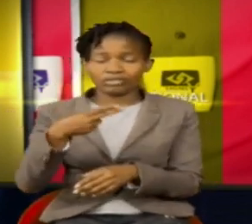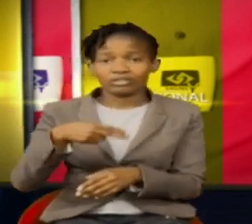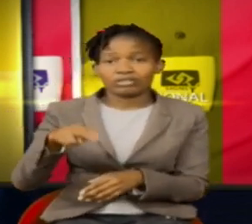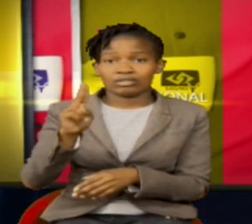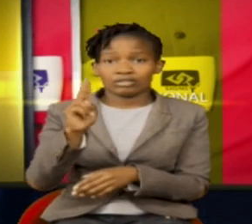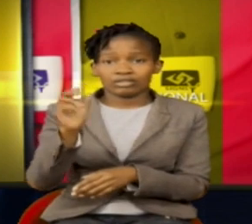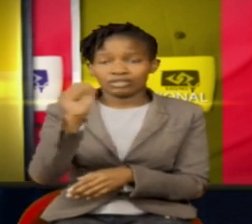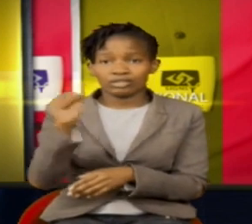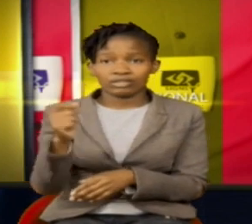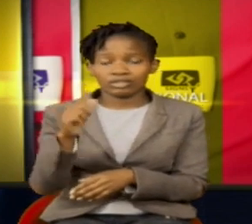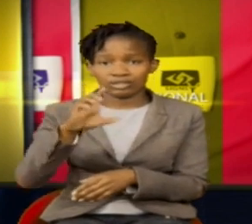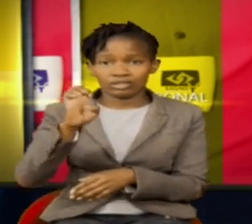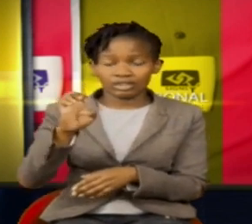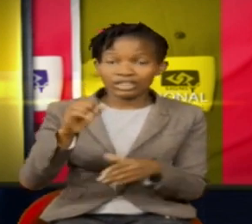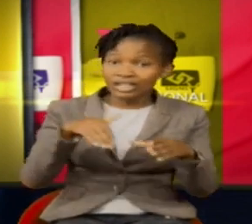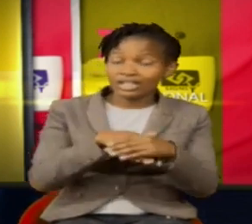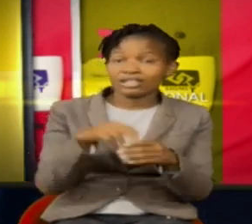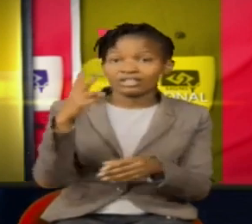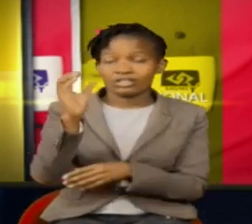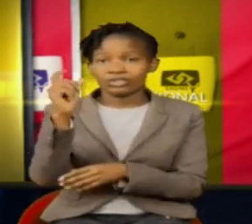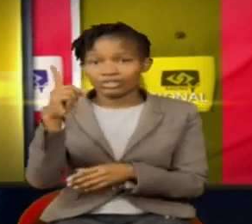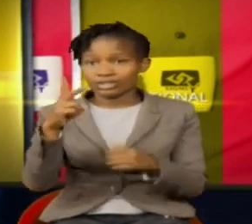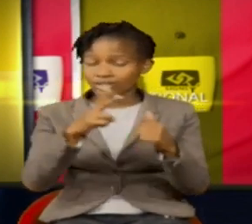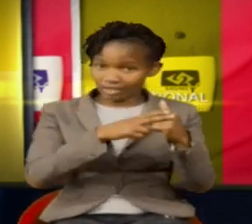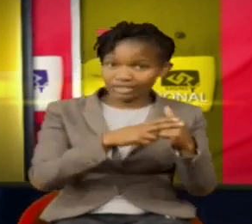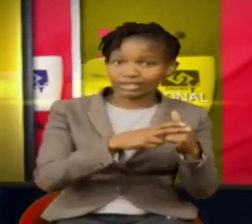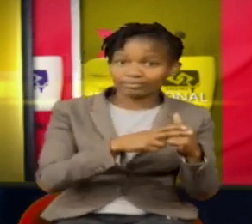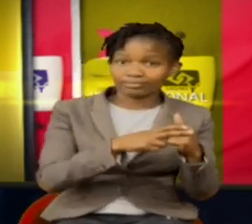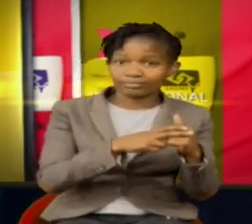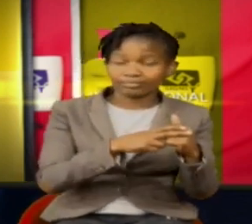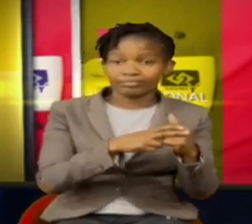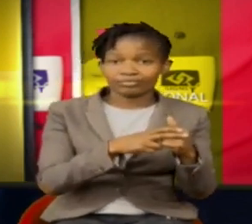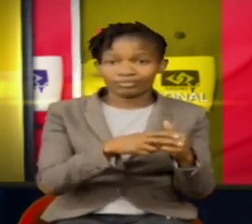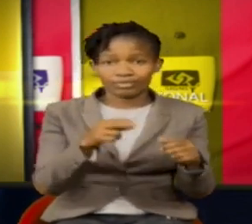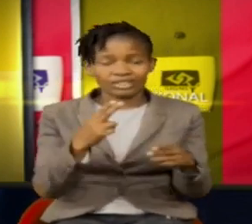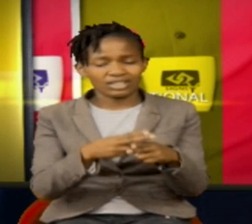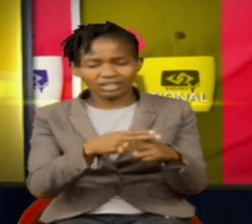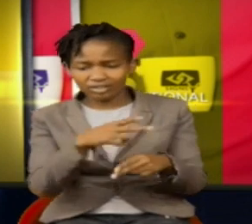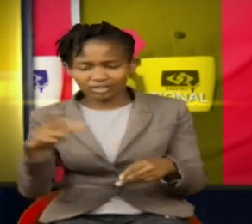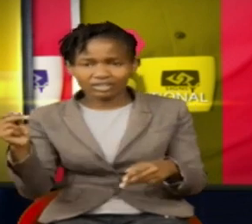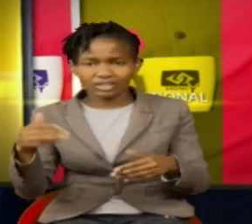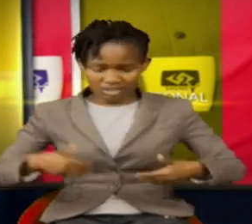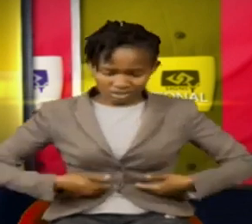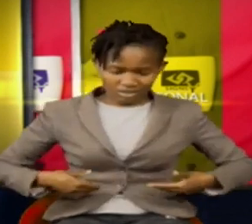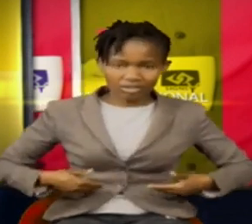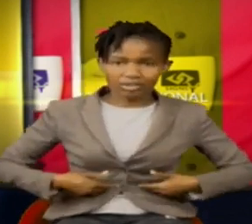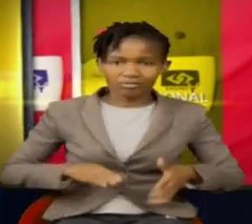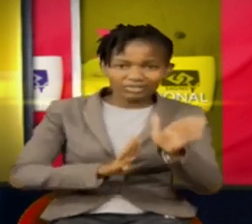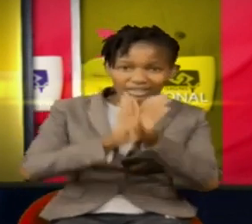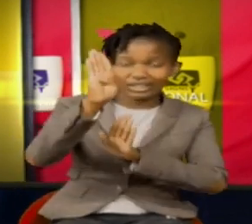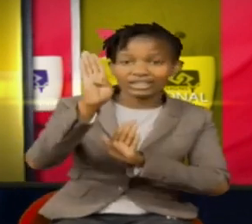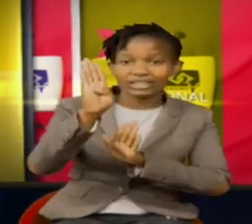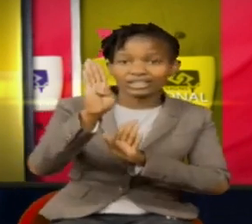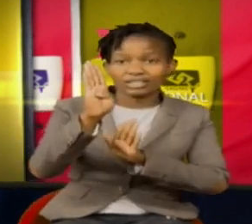off in 2017. Hustle Yako. Yes. And as the name goes, that was about youth empowerment and development, but with a